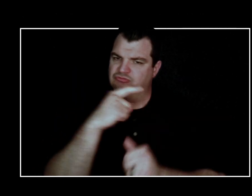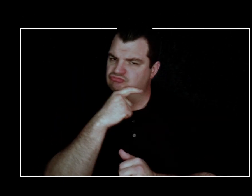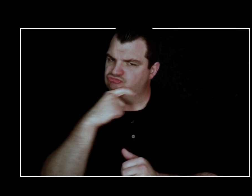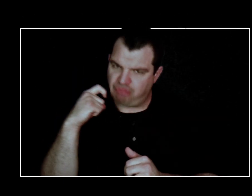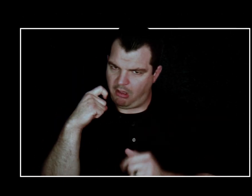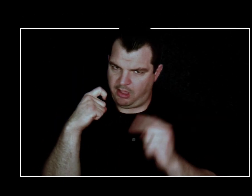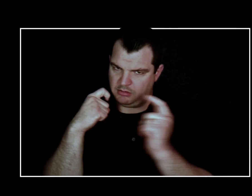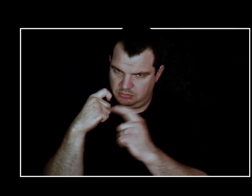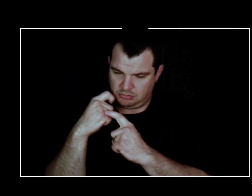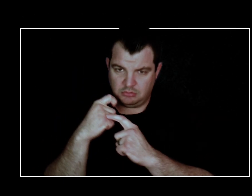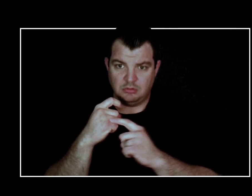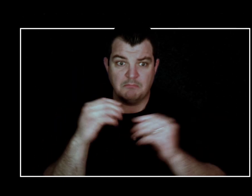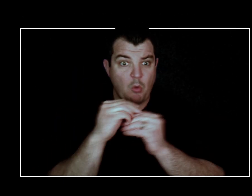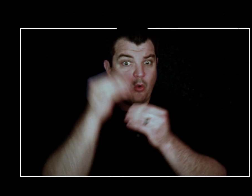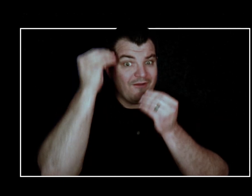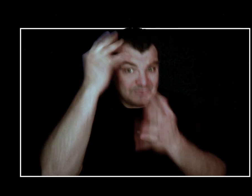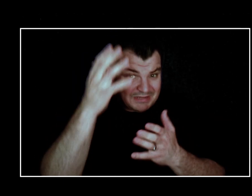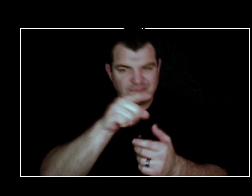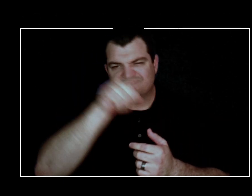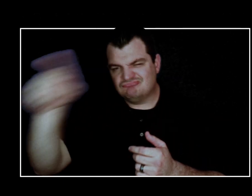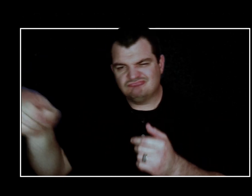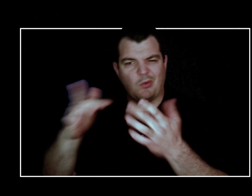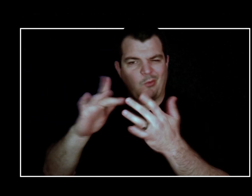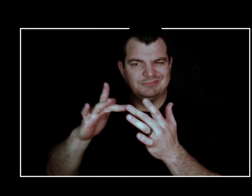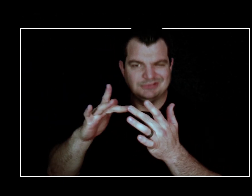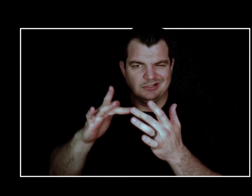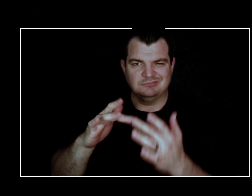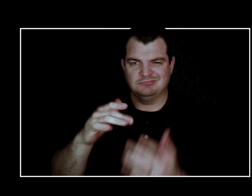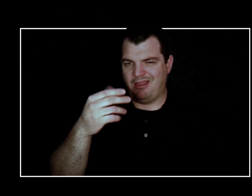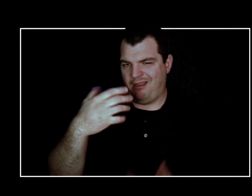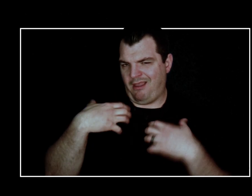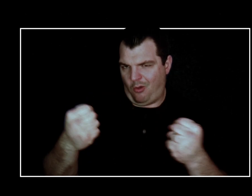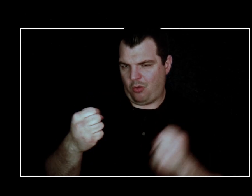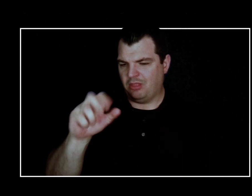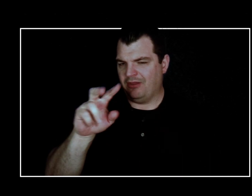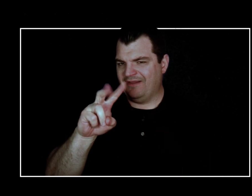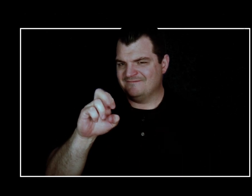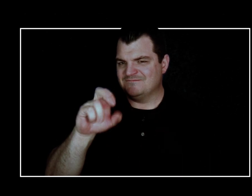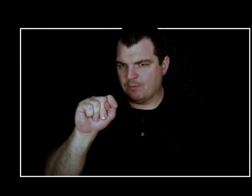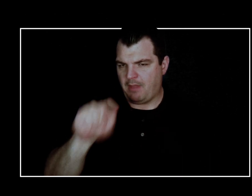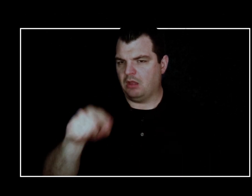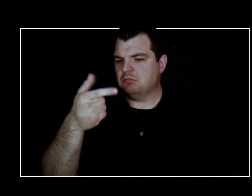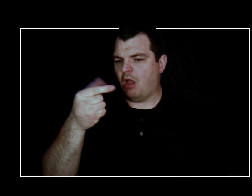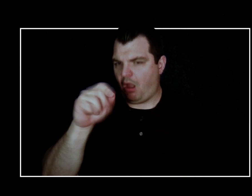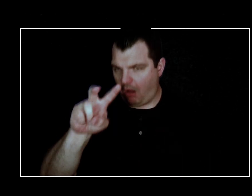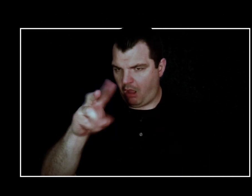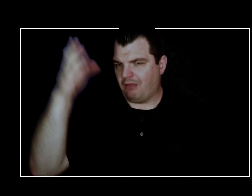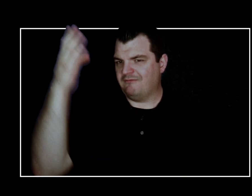home or building dry. For more information, go to this website.